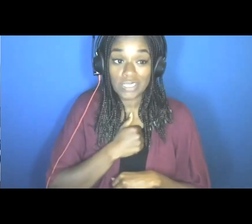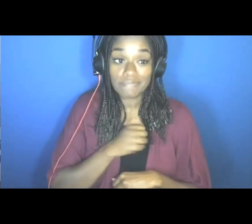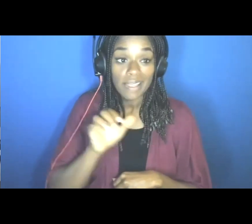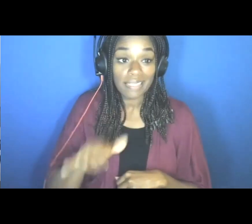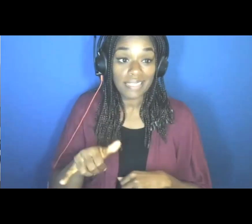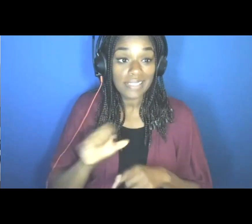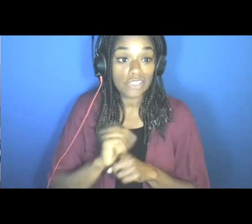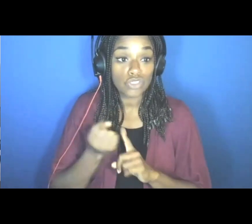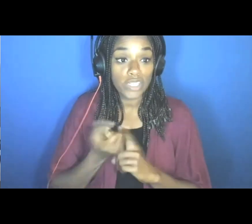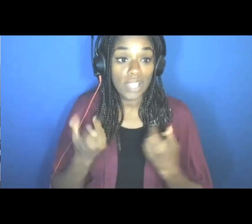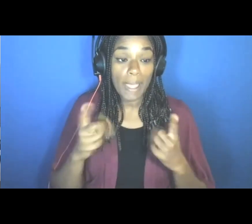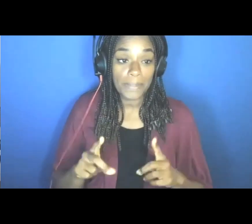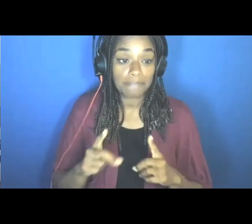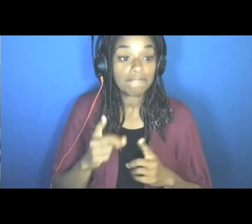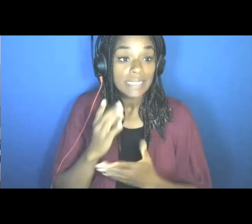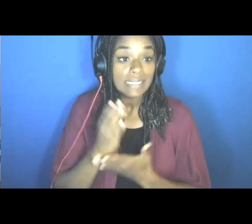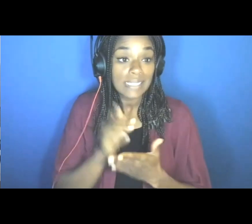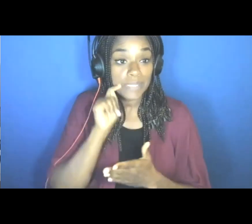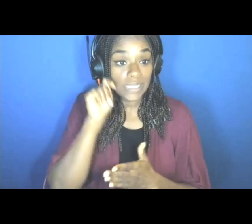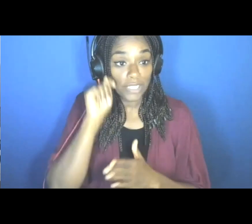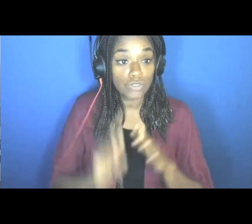were teens who showed up